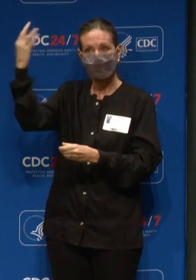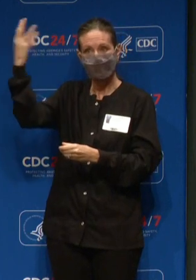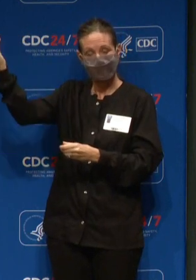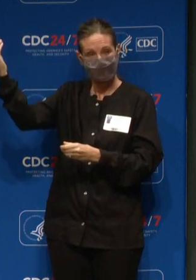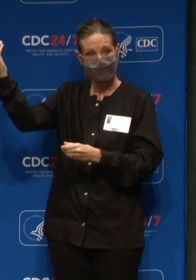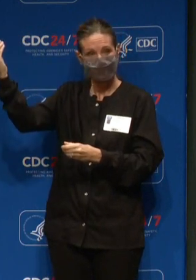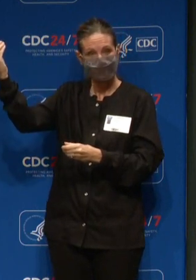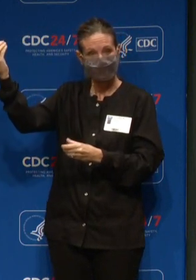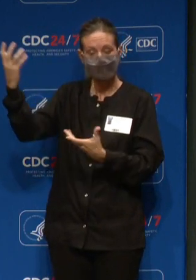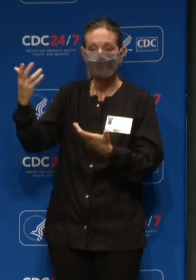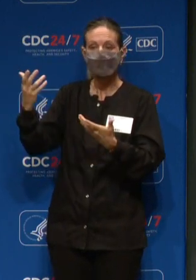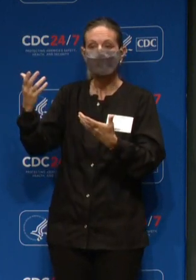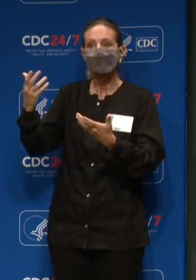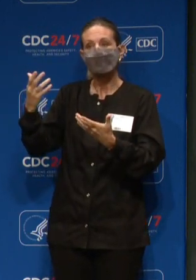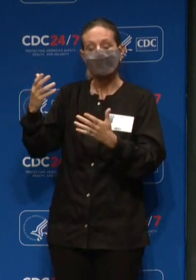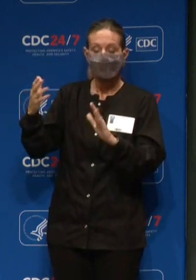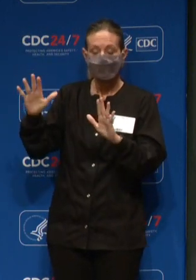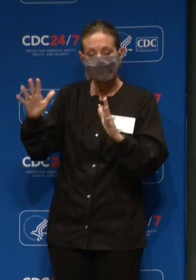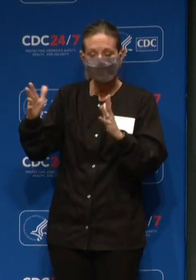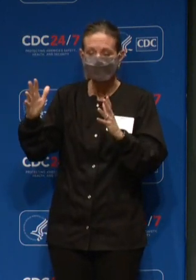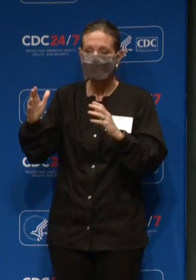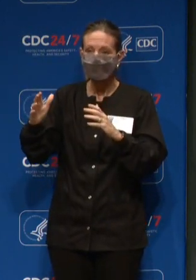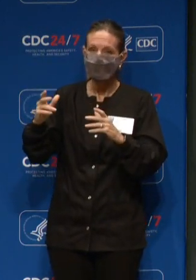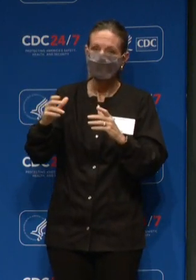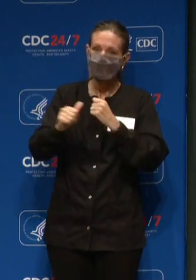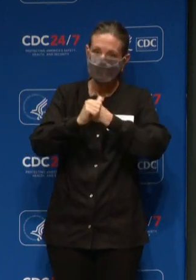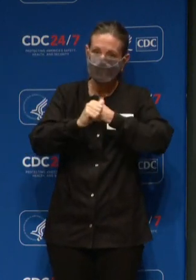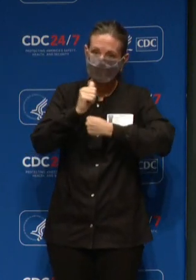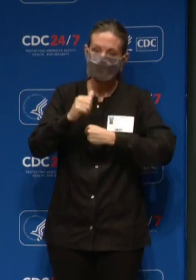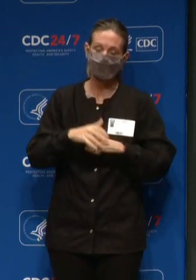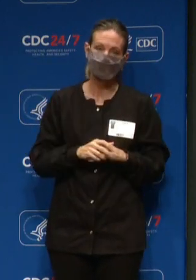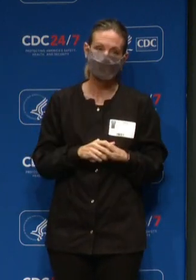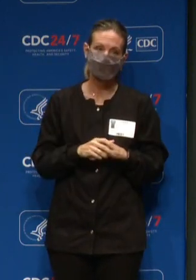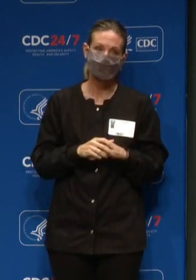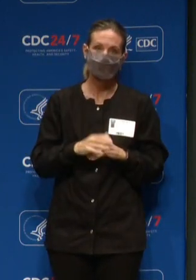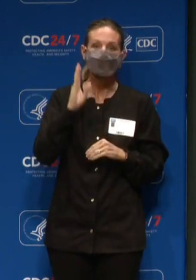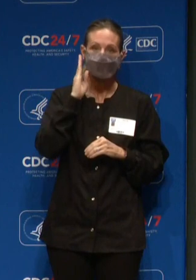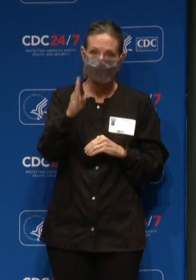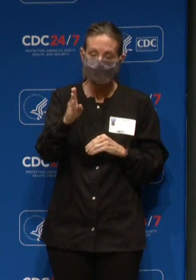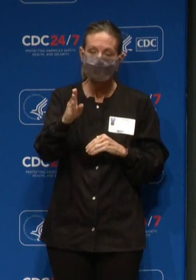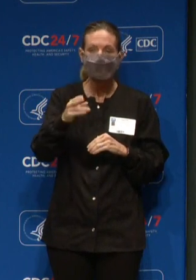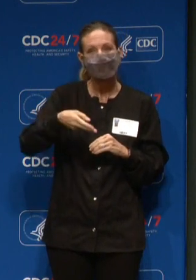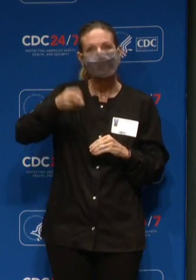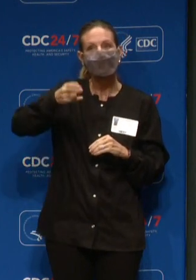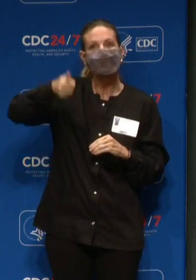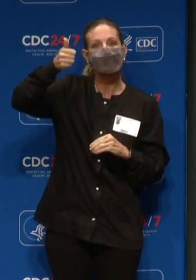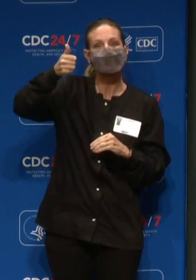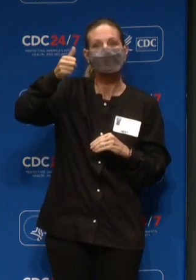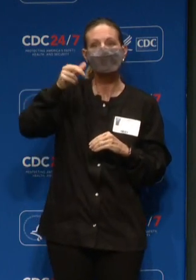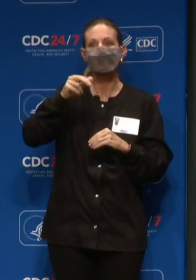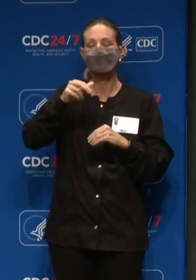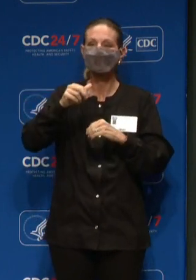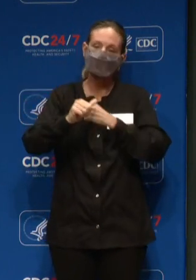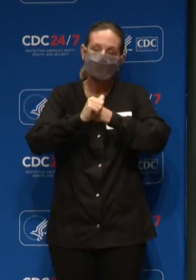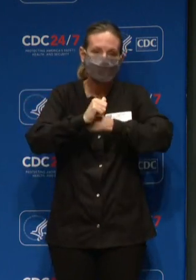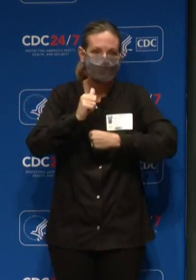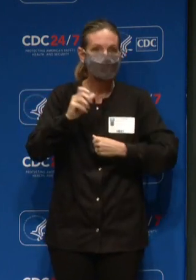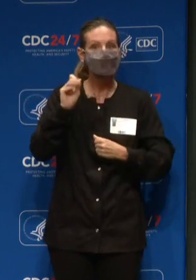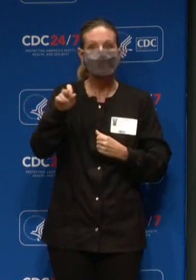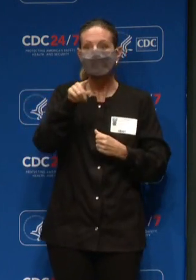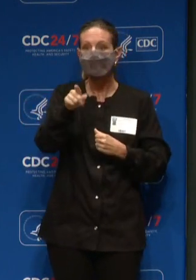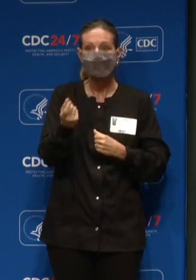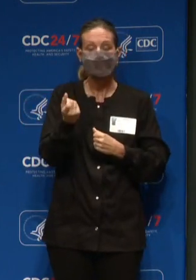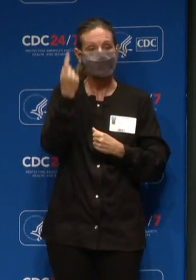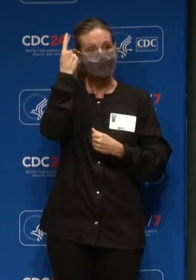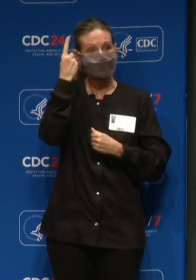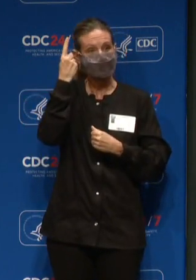people translate into the higher risks of COVID-19 spread. Understanding these risks and how